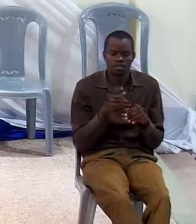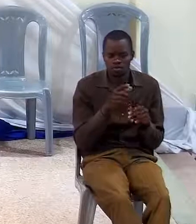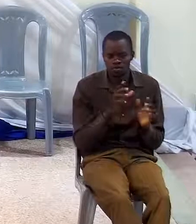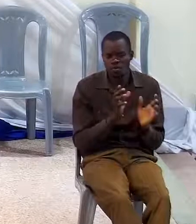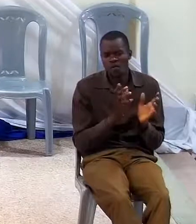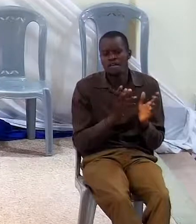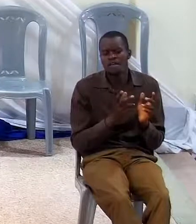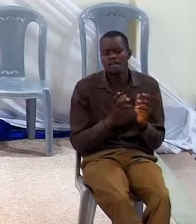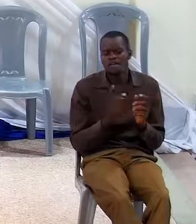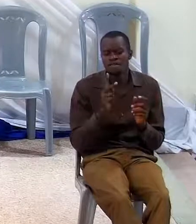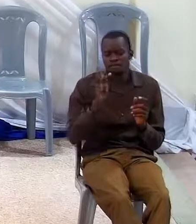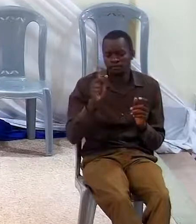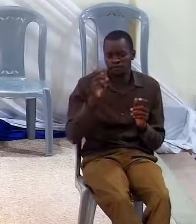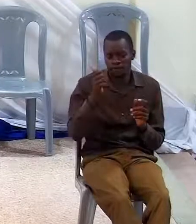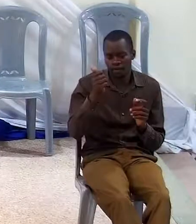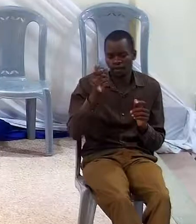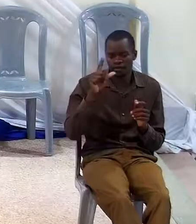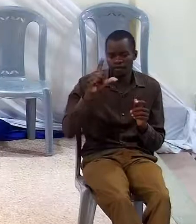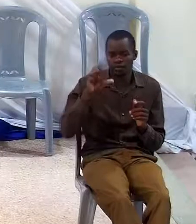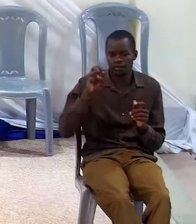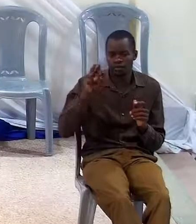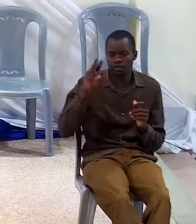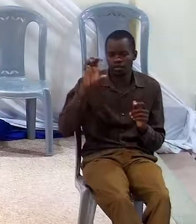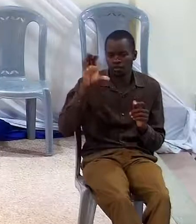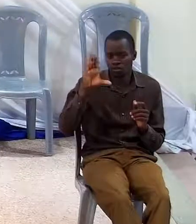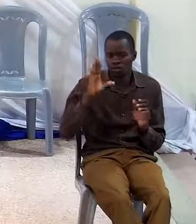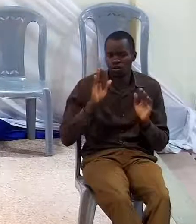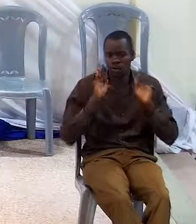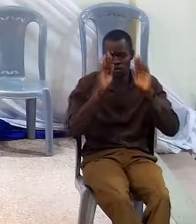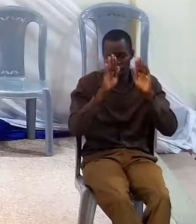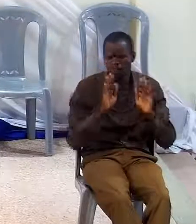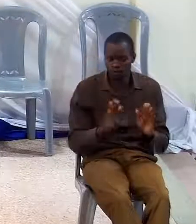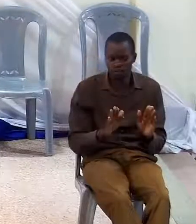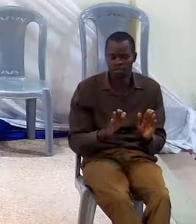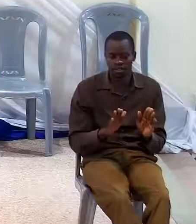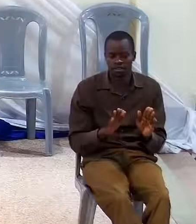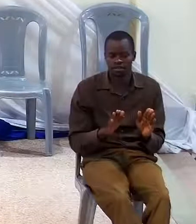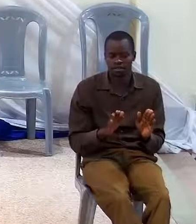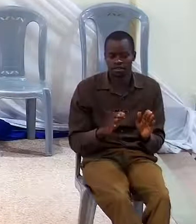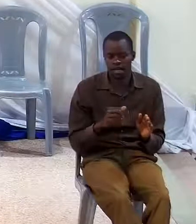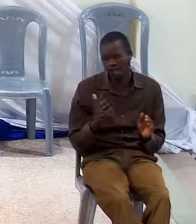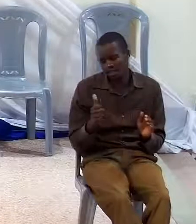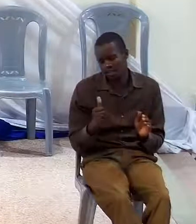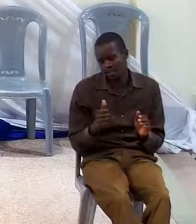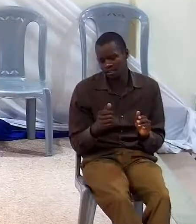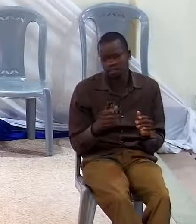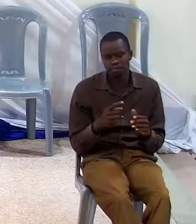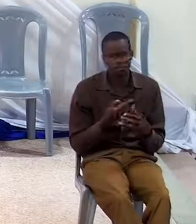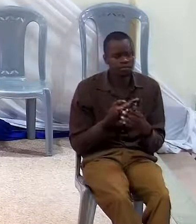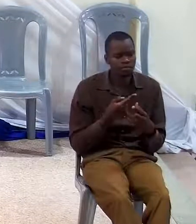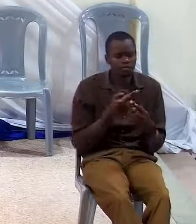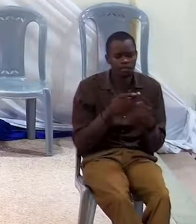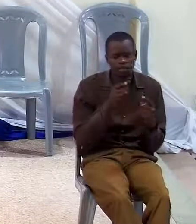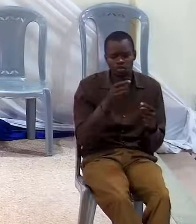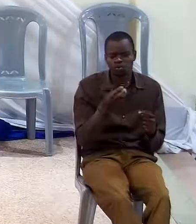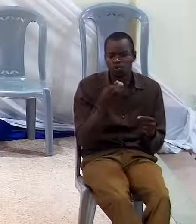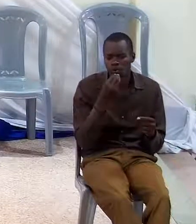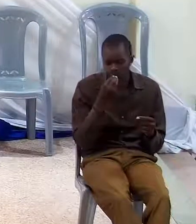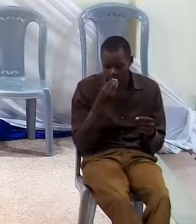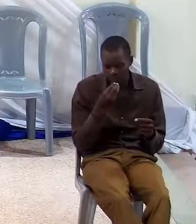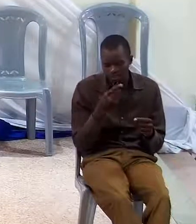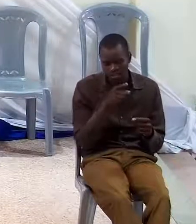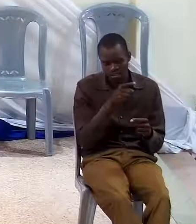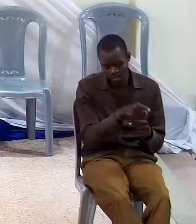get-together, for a party, for a function, and so you just want to eat, even when you know that you should not be eating cakes, when you know that you should not be